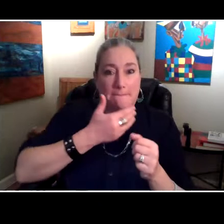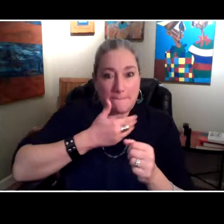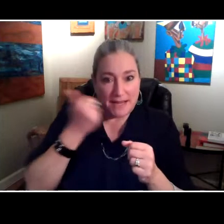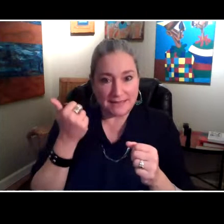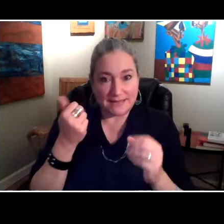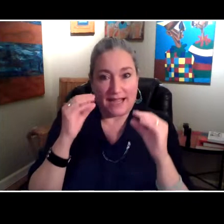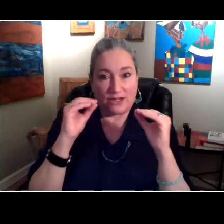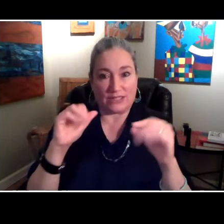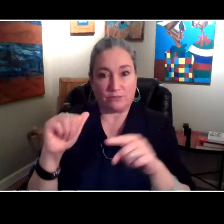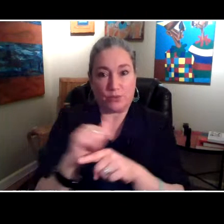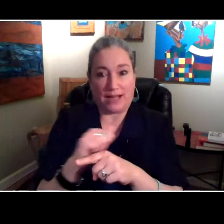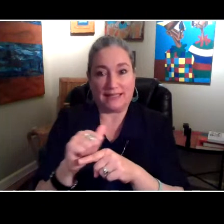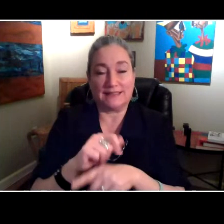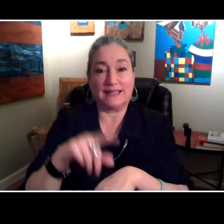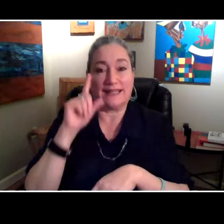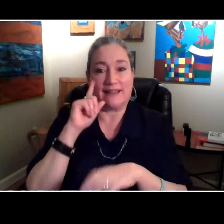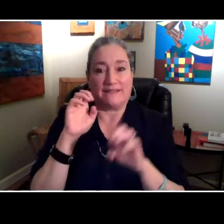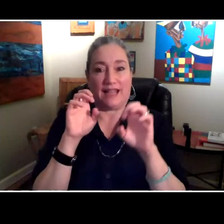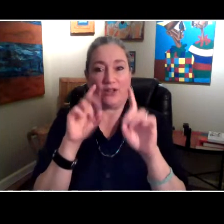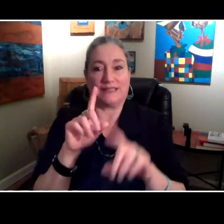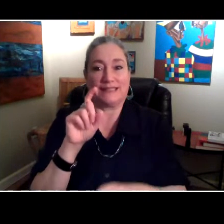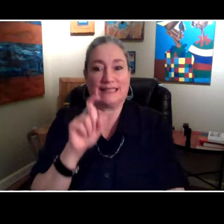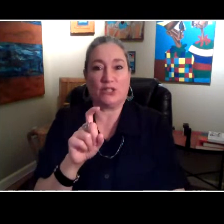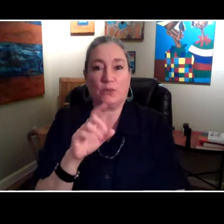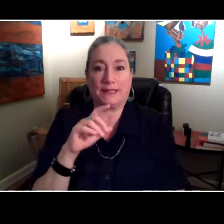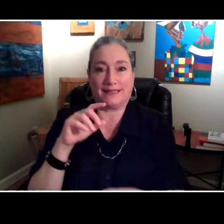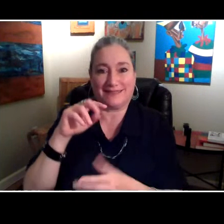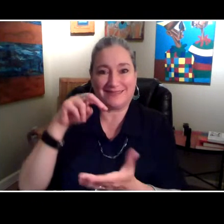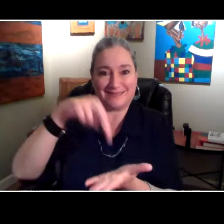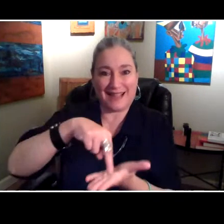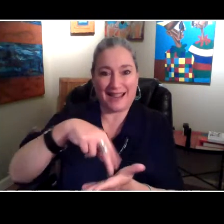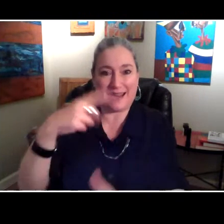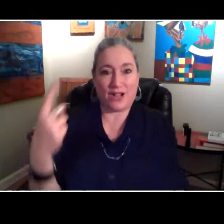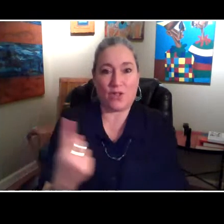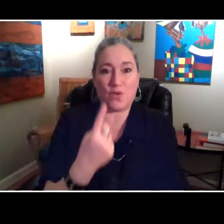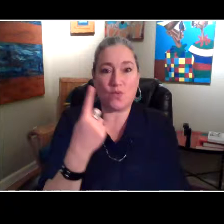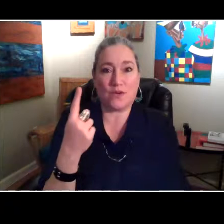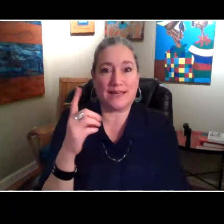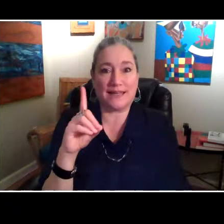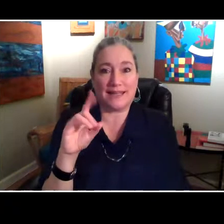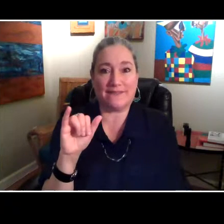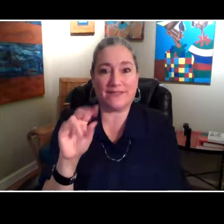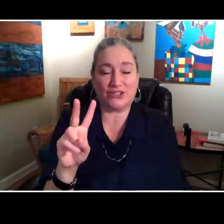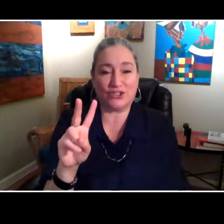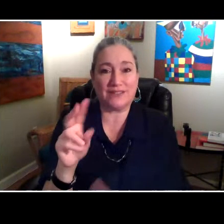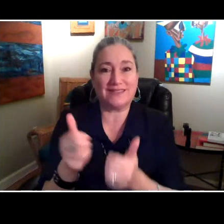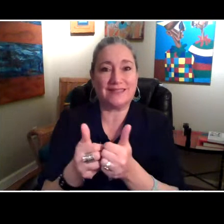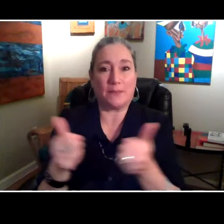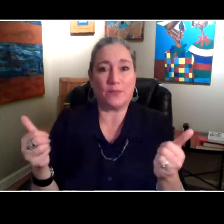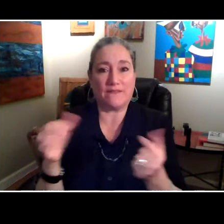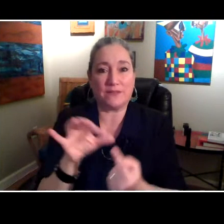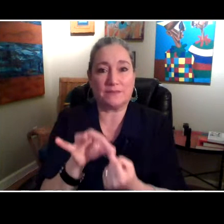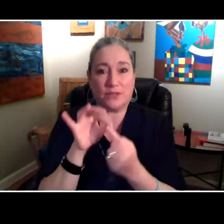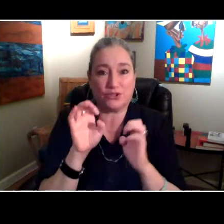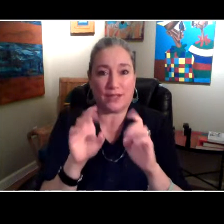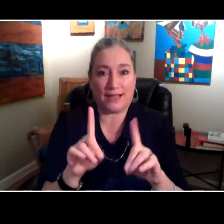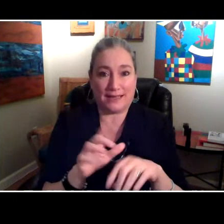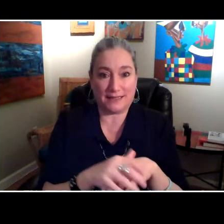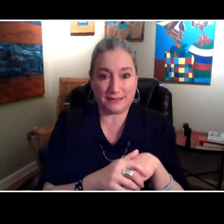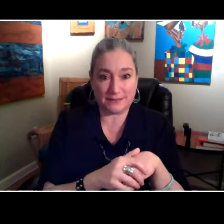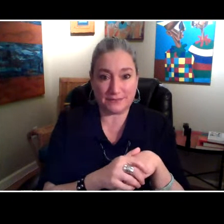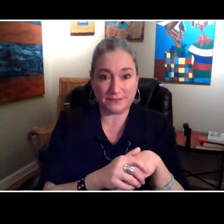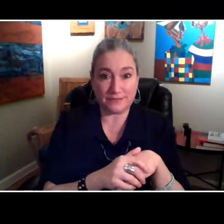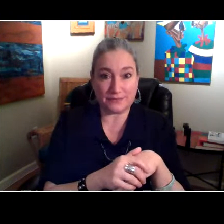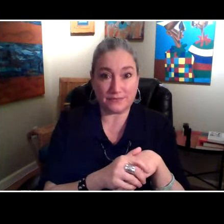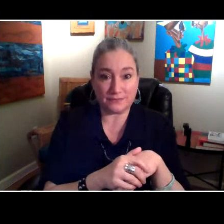And thirdly, to support best practices, deaf education needs to be a